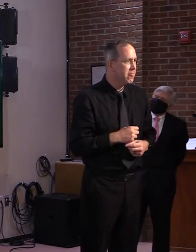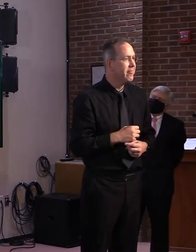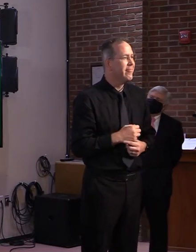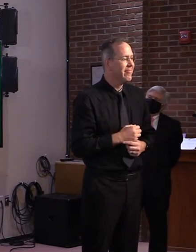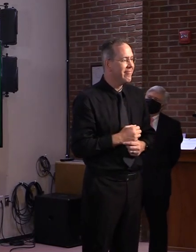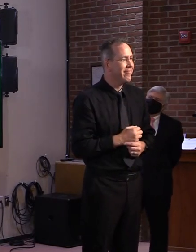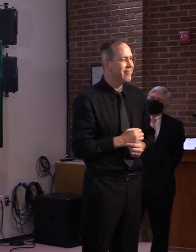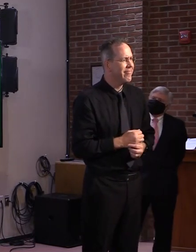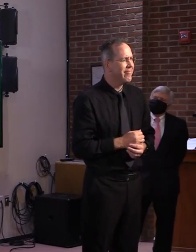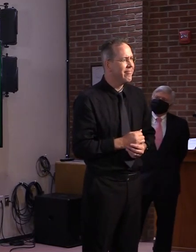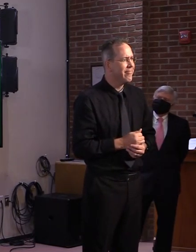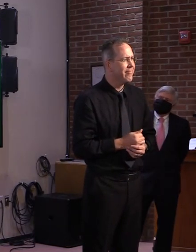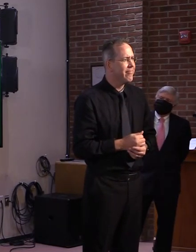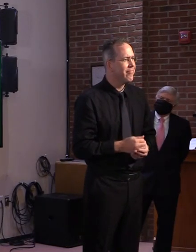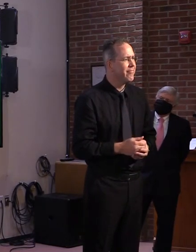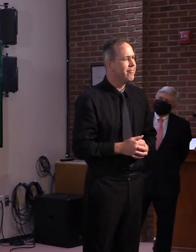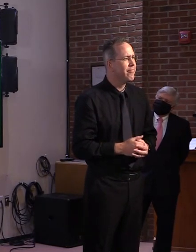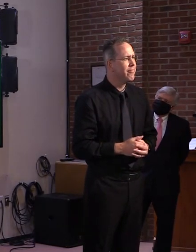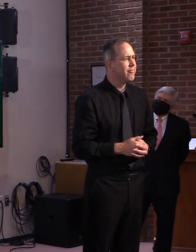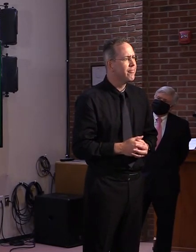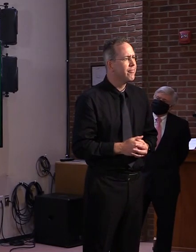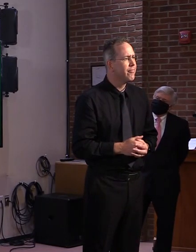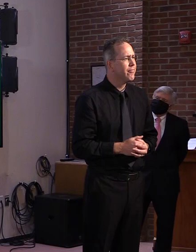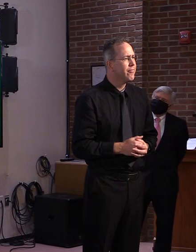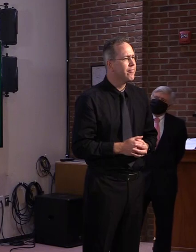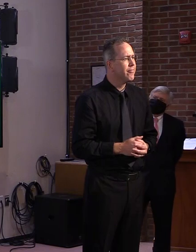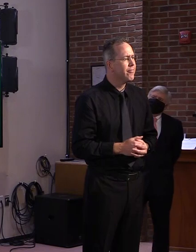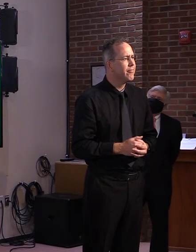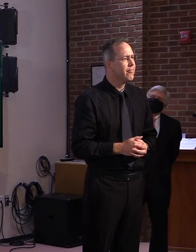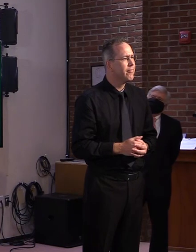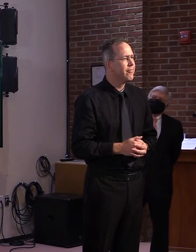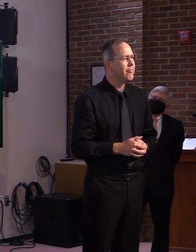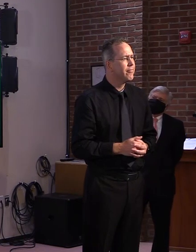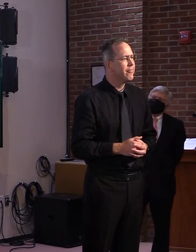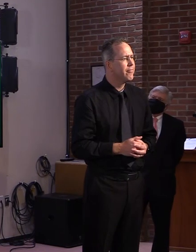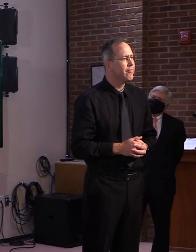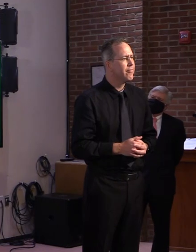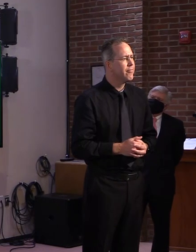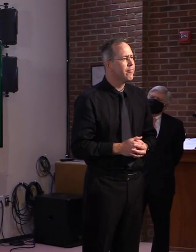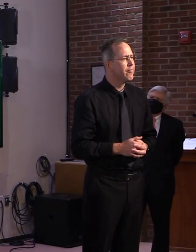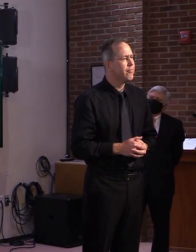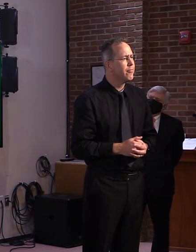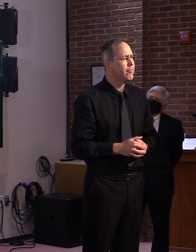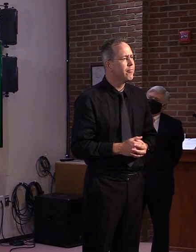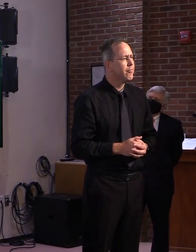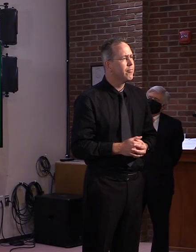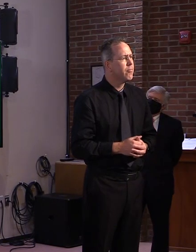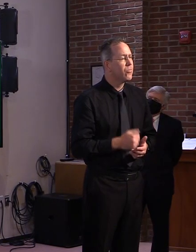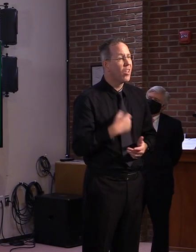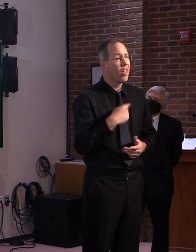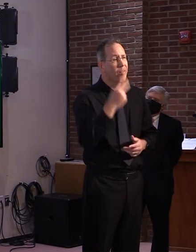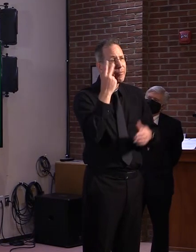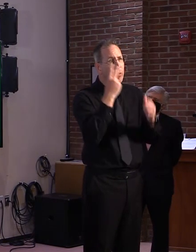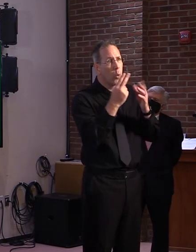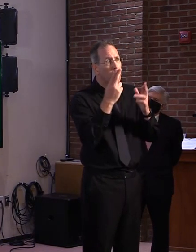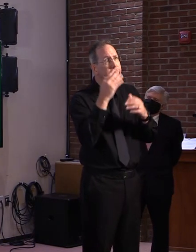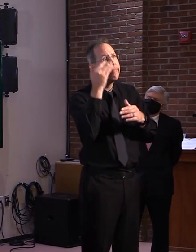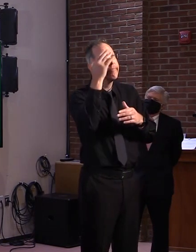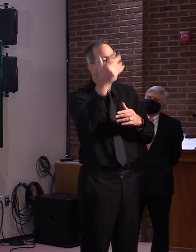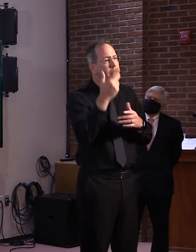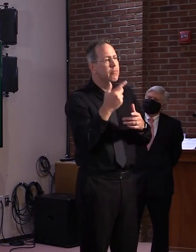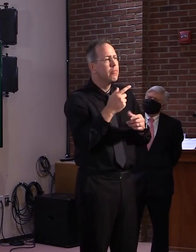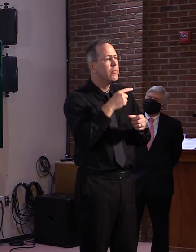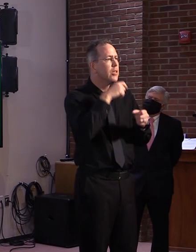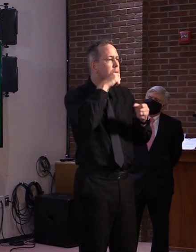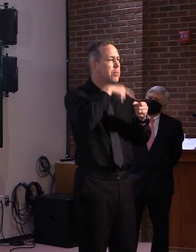for the future is to actually have a saliva test. And if the saliva test works, you can imagine that's way